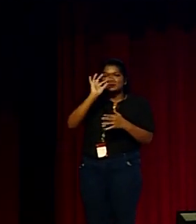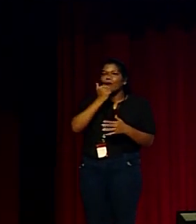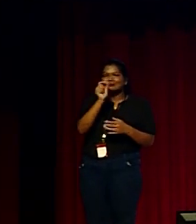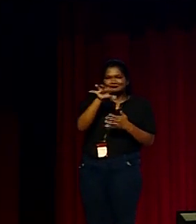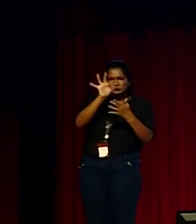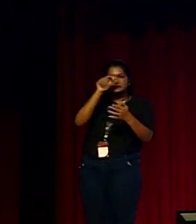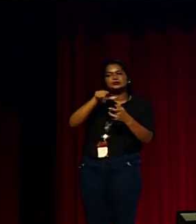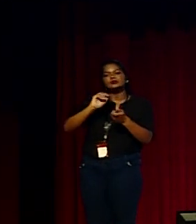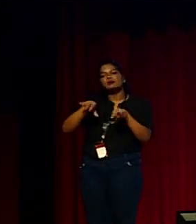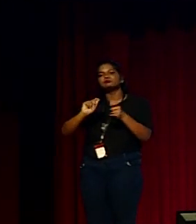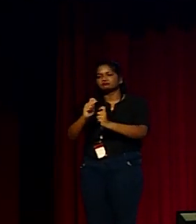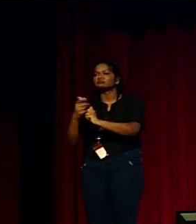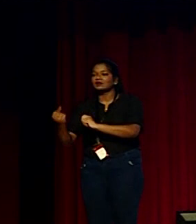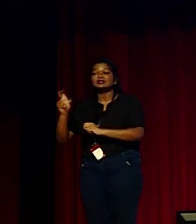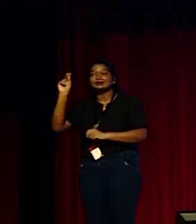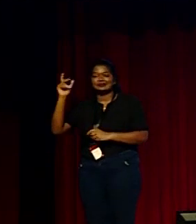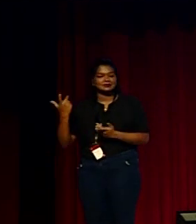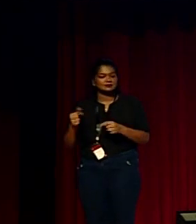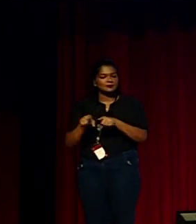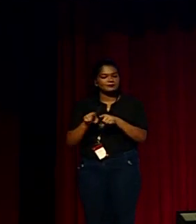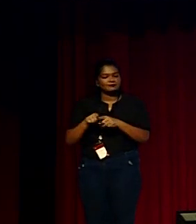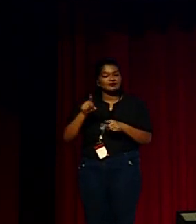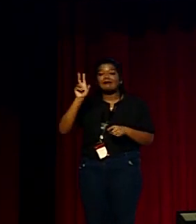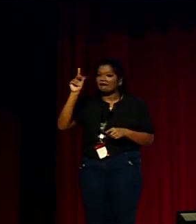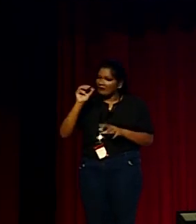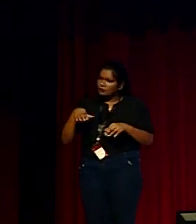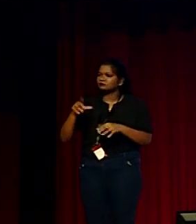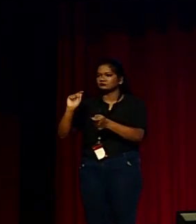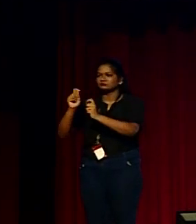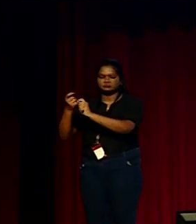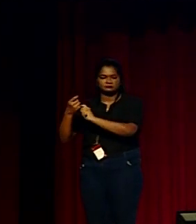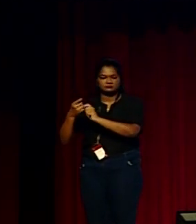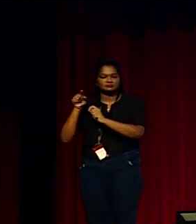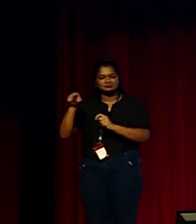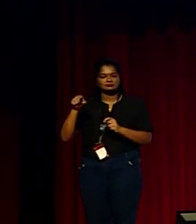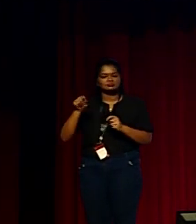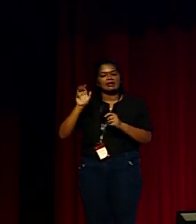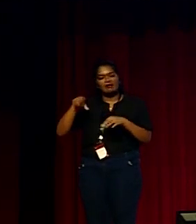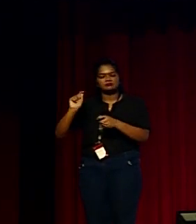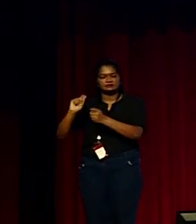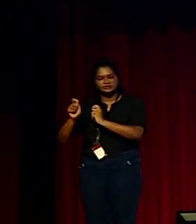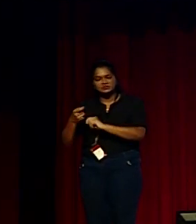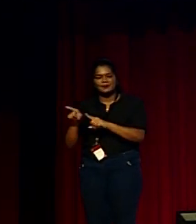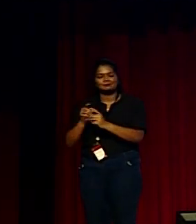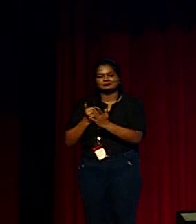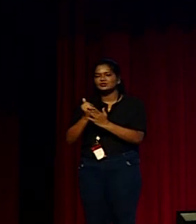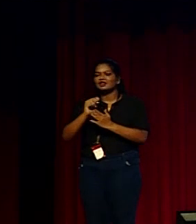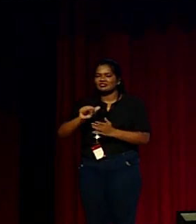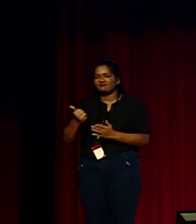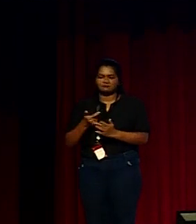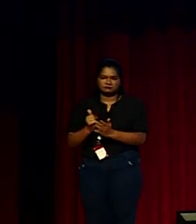the back operation. And the second error can be corrected by the correction and cursor navigation